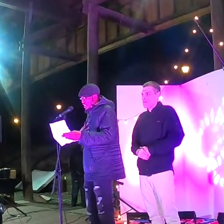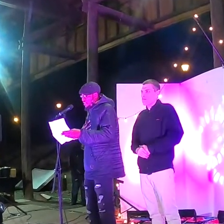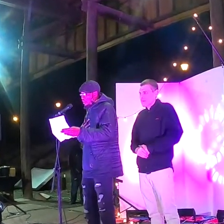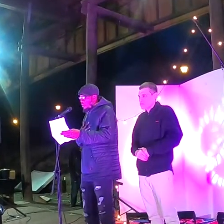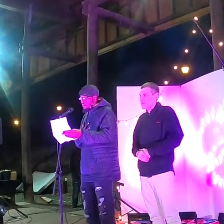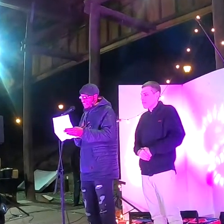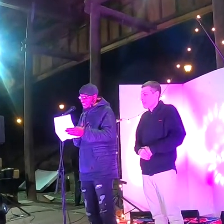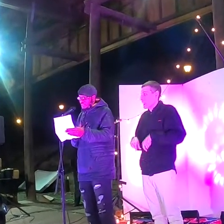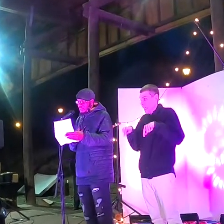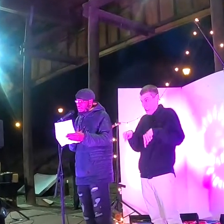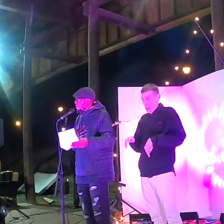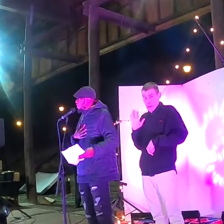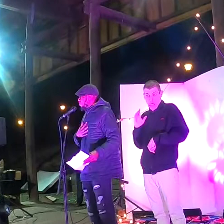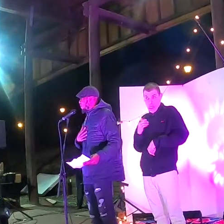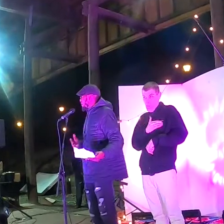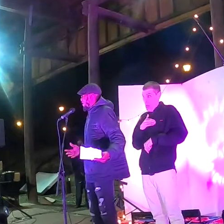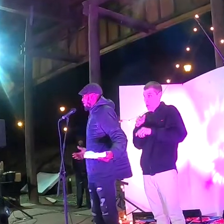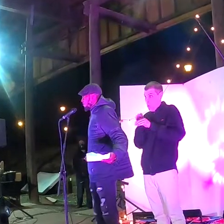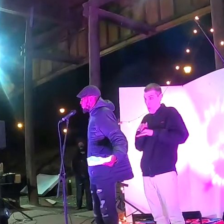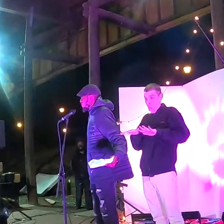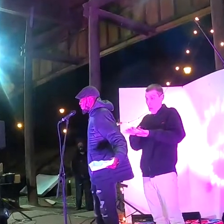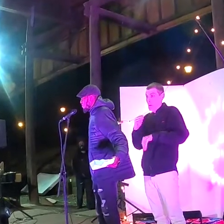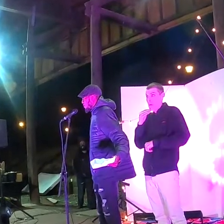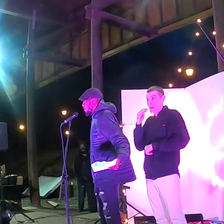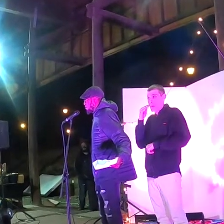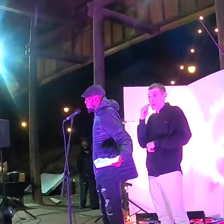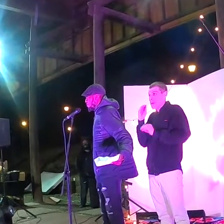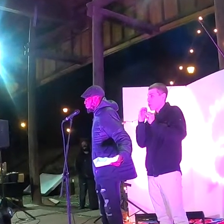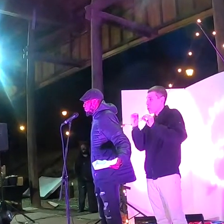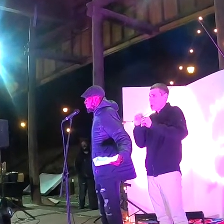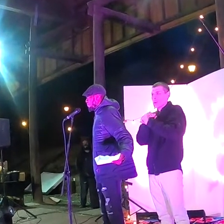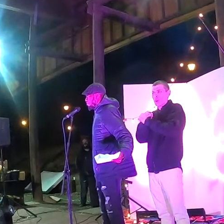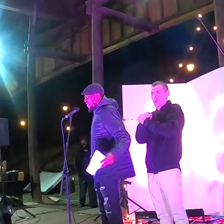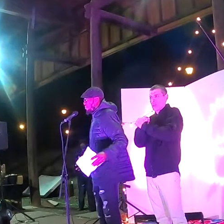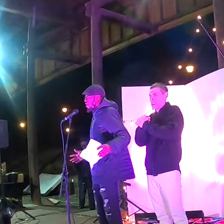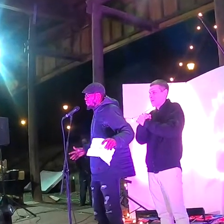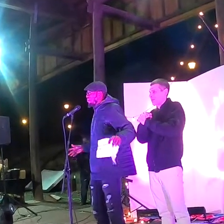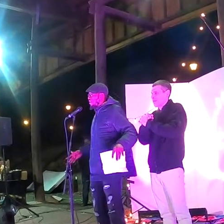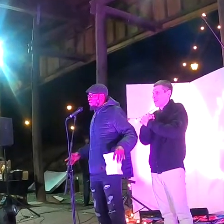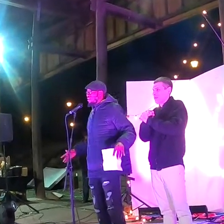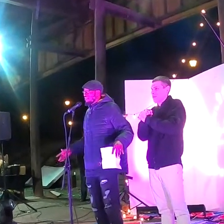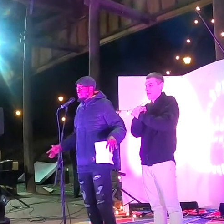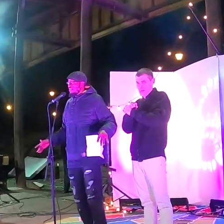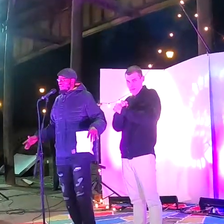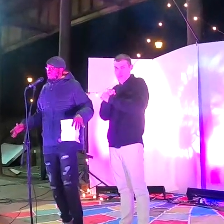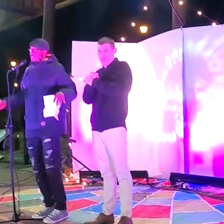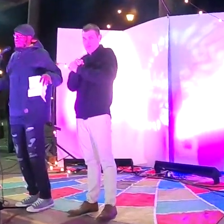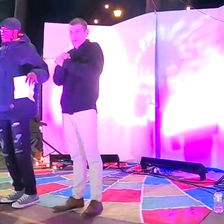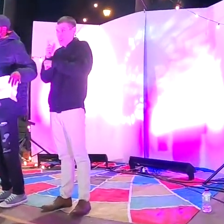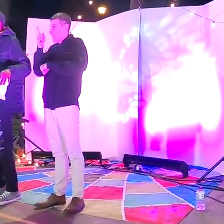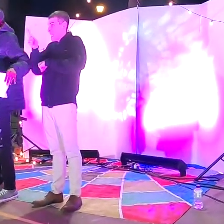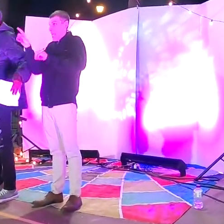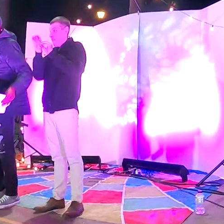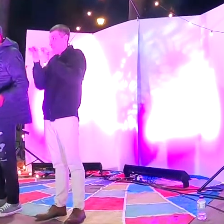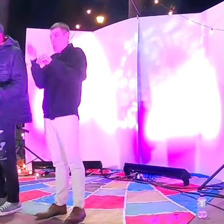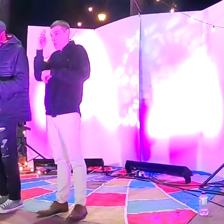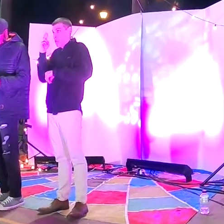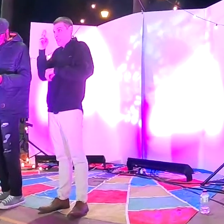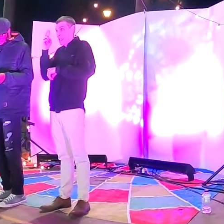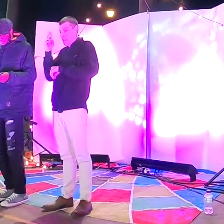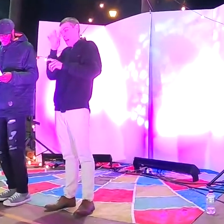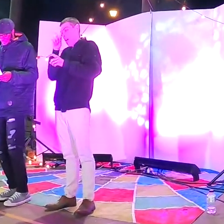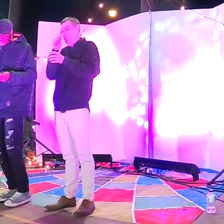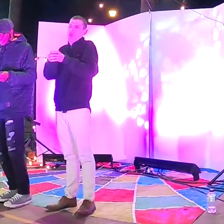Here in our homeland, we find little security. Without probable cause, they invade our